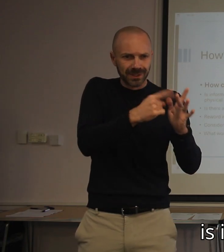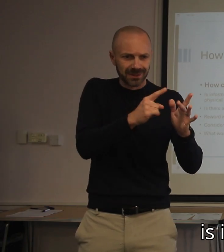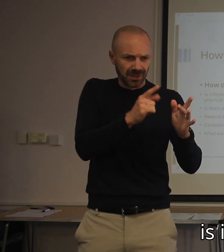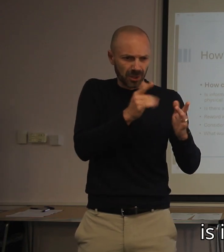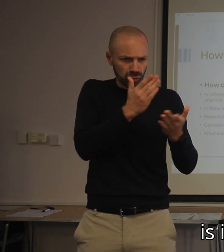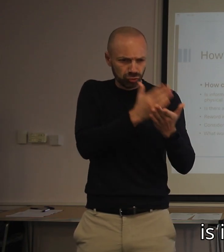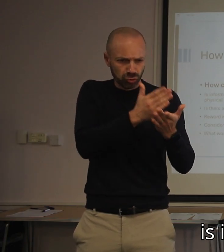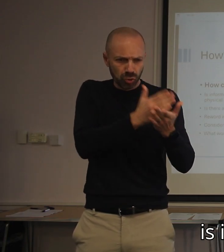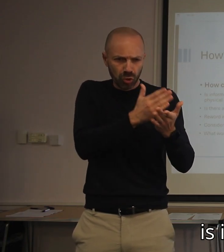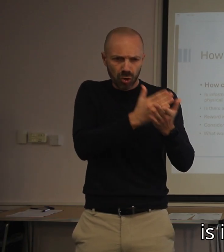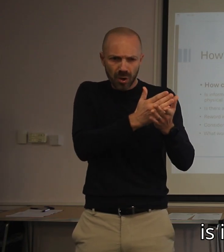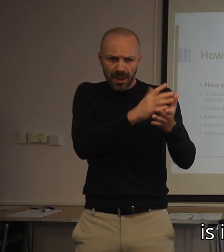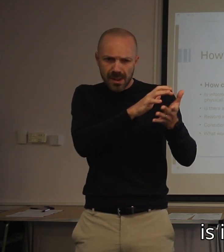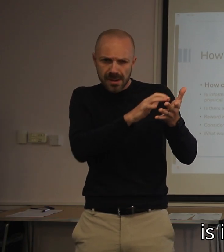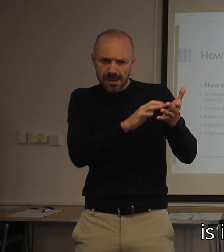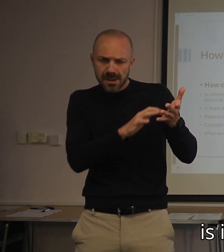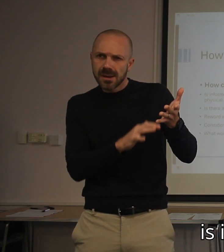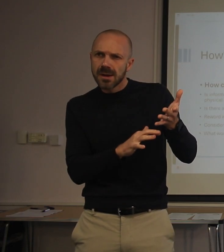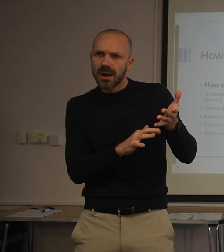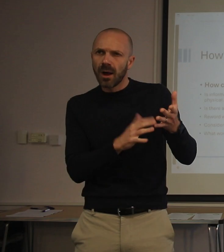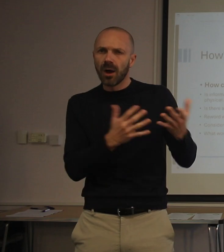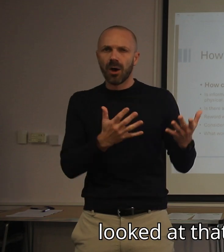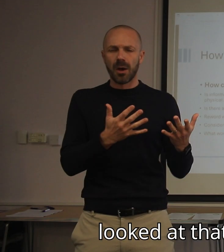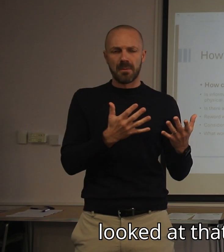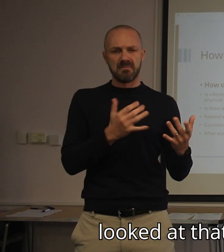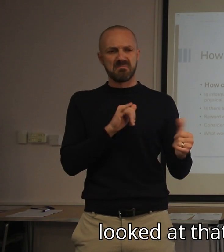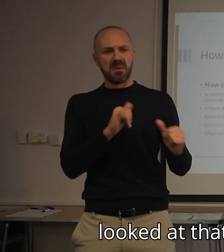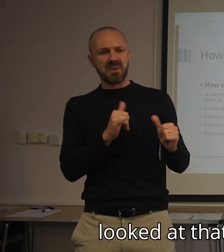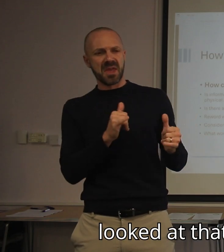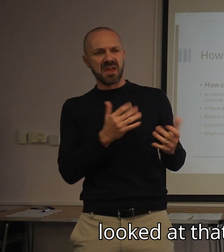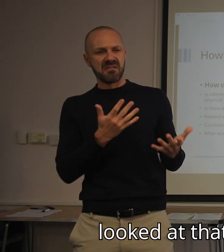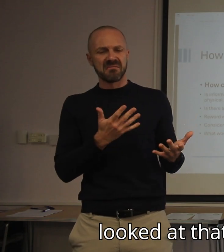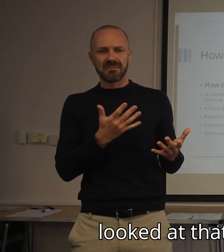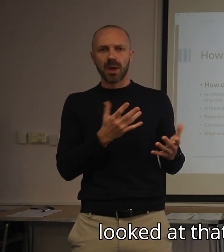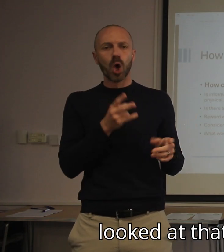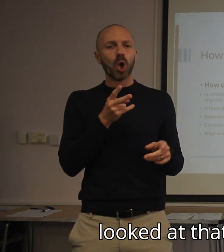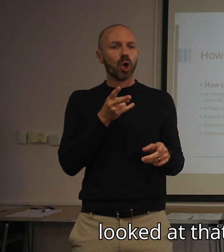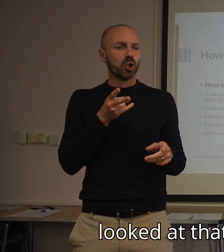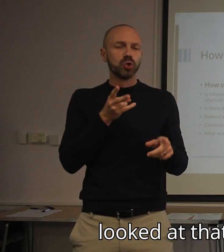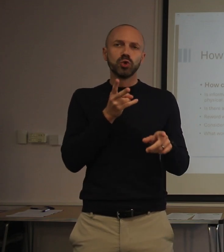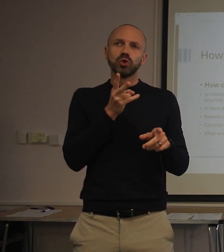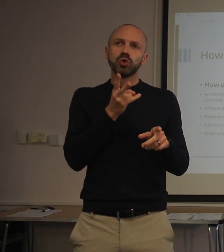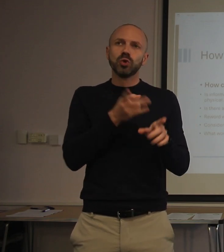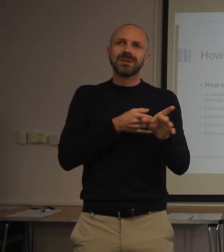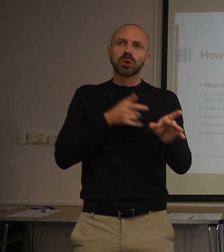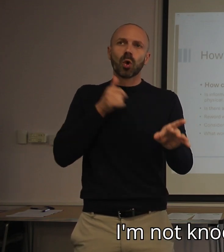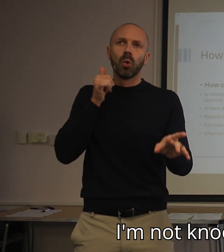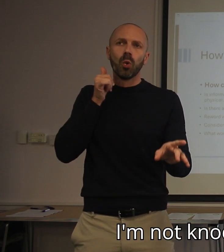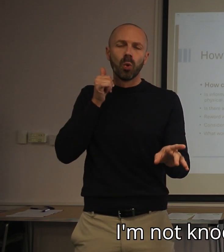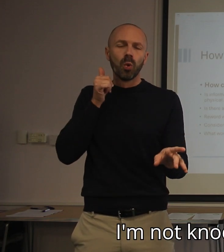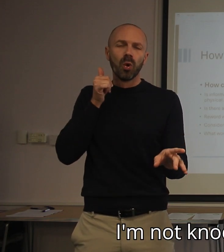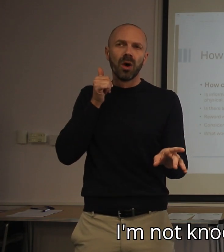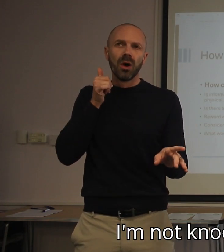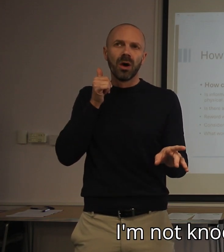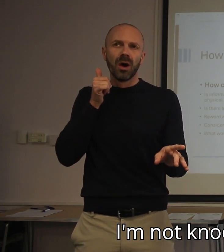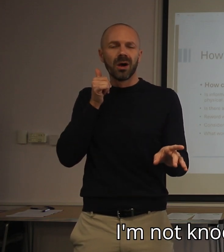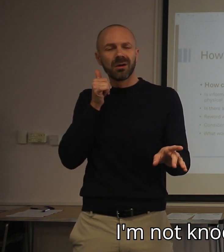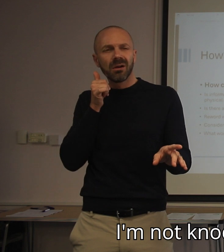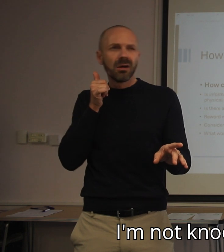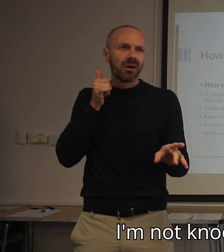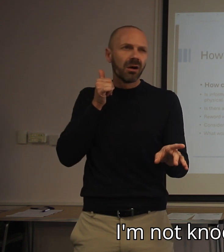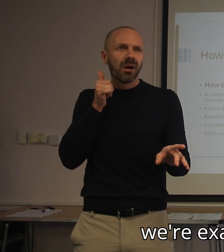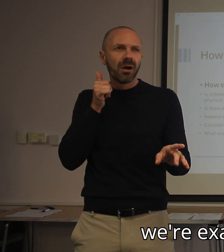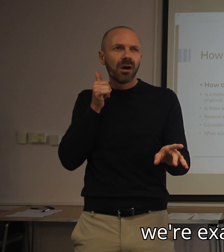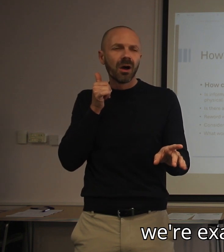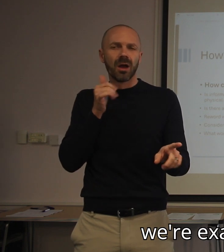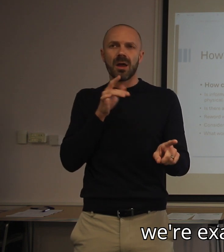it, well, we maybe looked at that 2 years past on Tuesday. I'm not knocking it. I'm quite